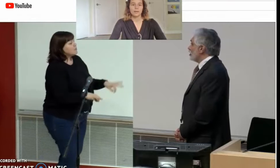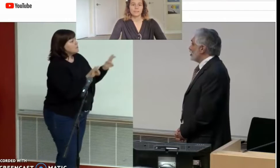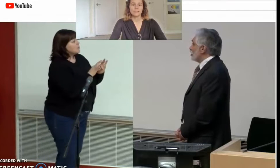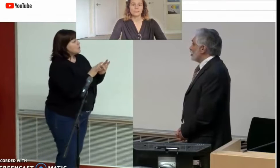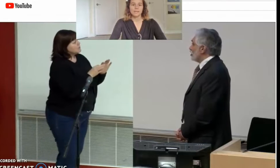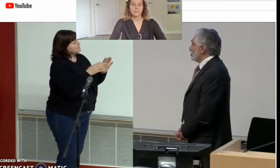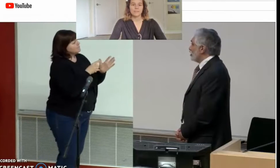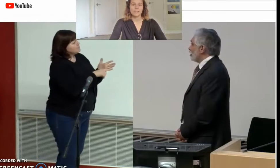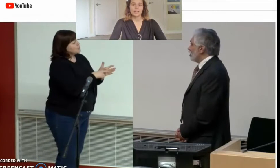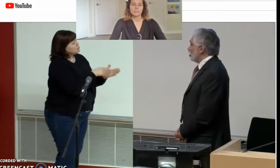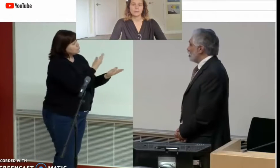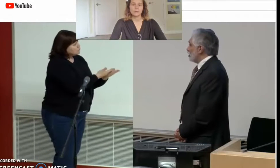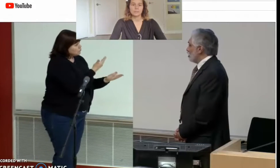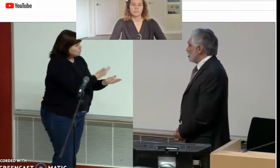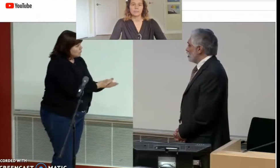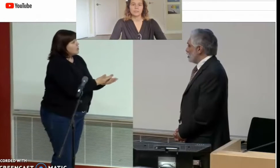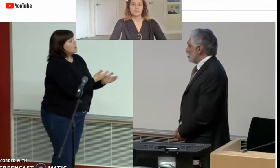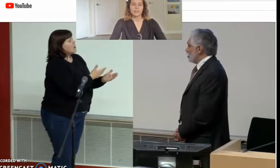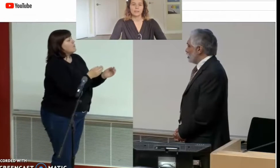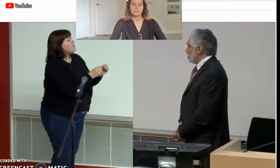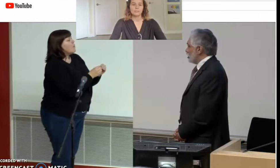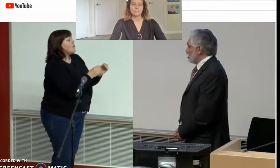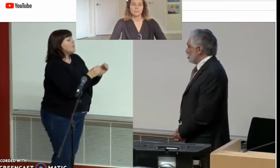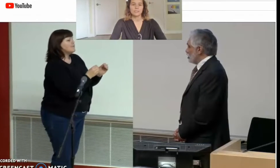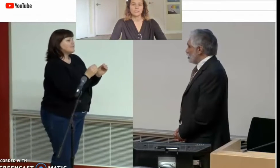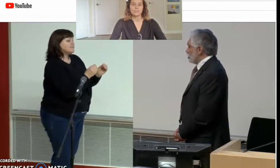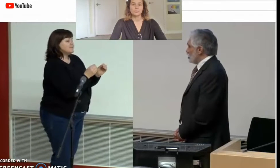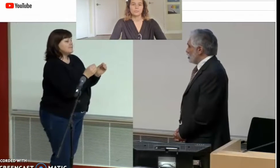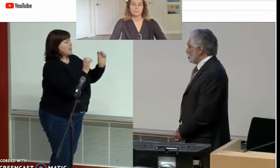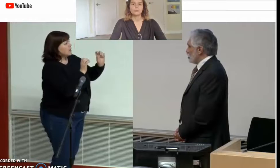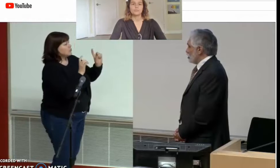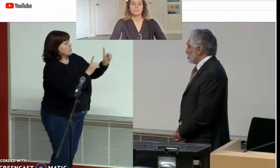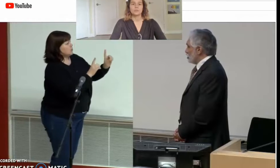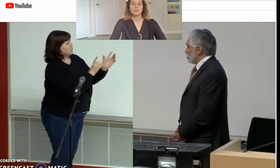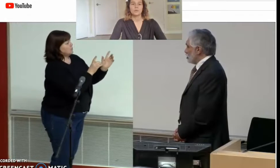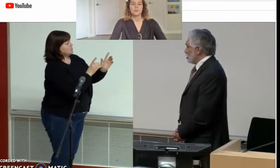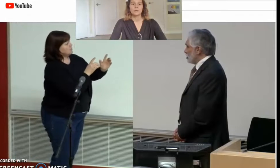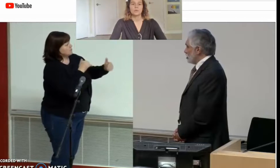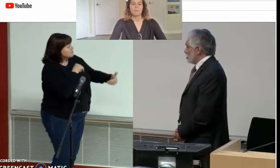At the same time, I feel that it's important that research proves